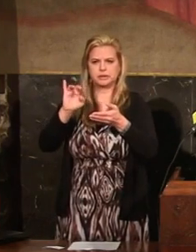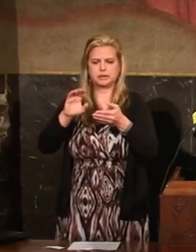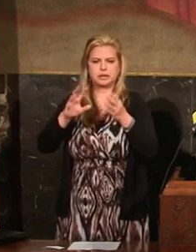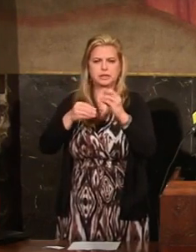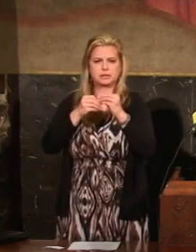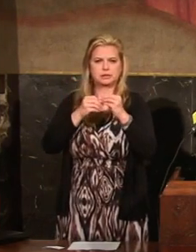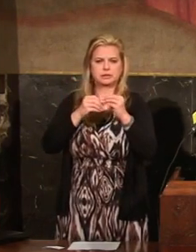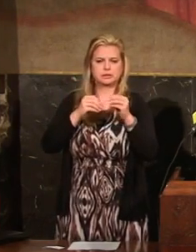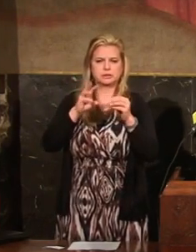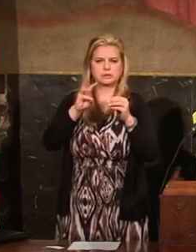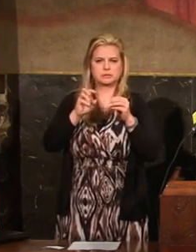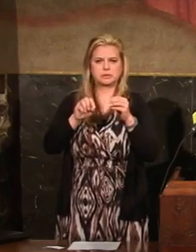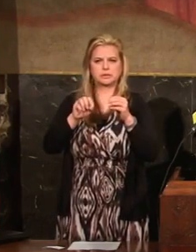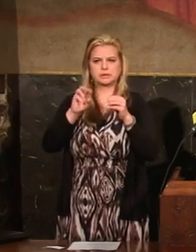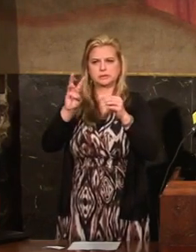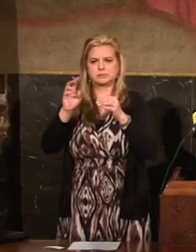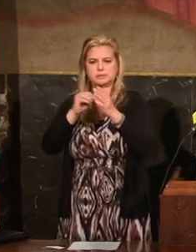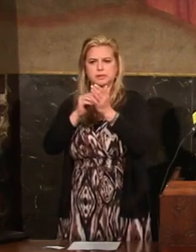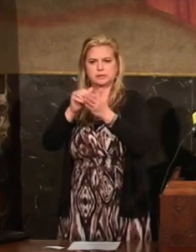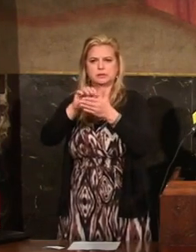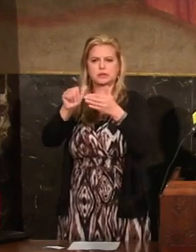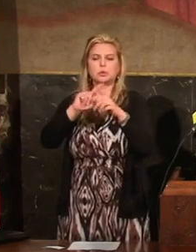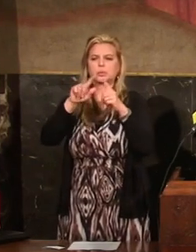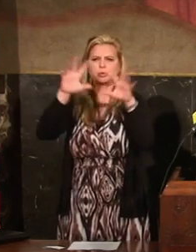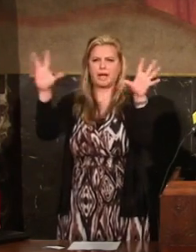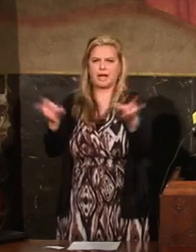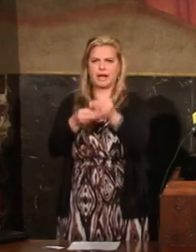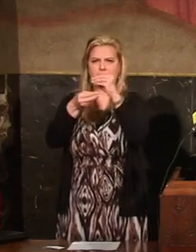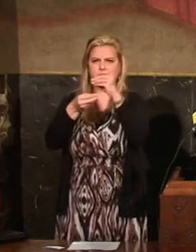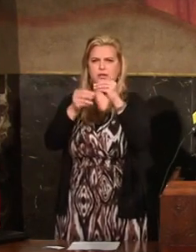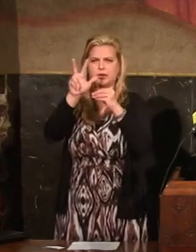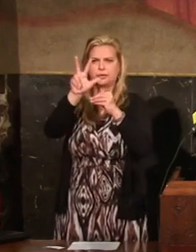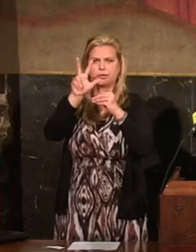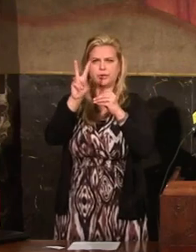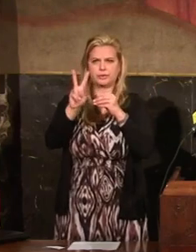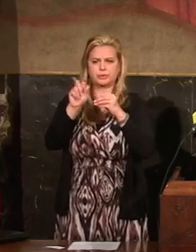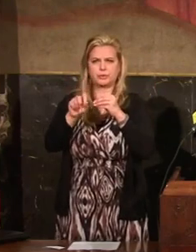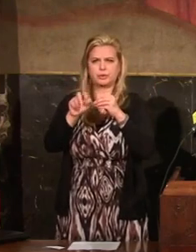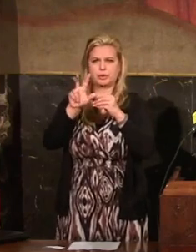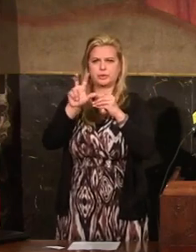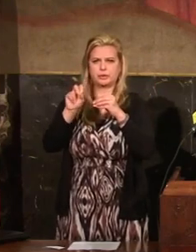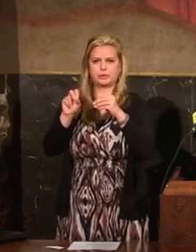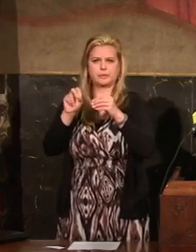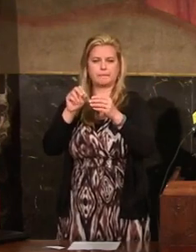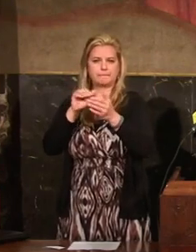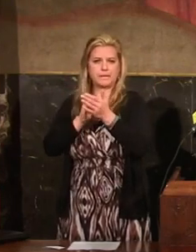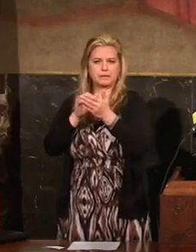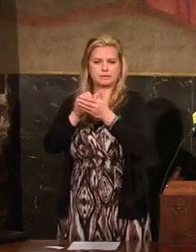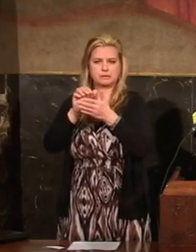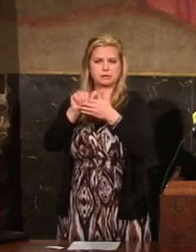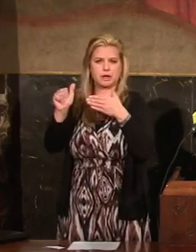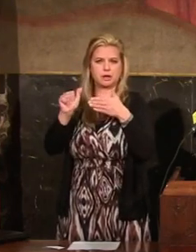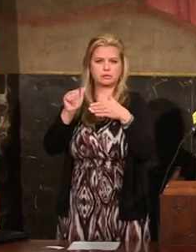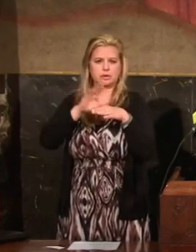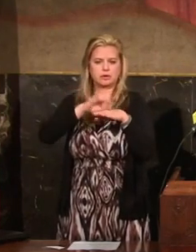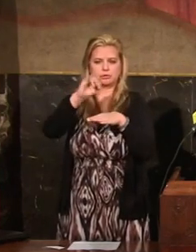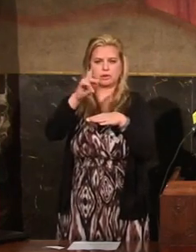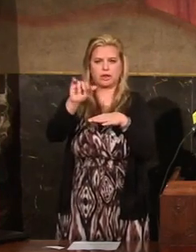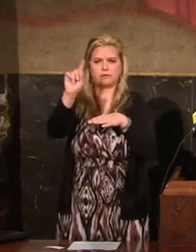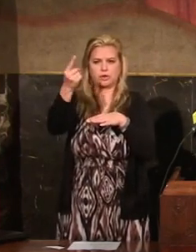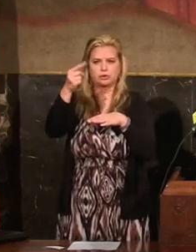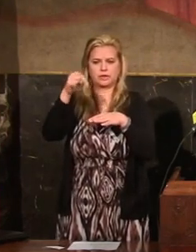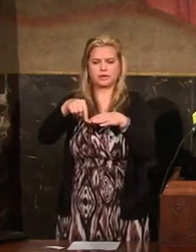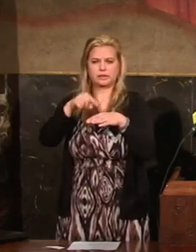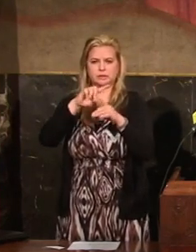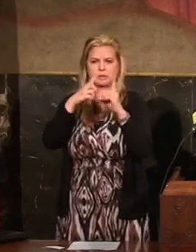million to that. So, you know, when you pull all that together, that's $32.3 million that on July 1st that this department